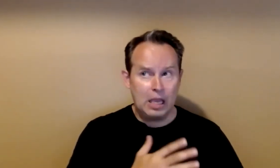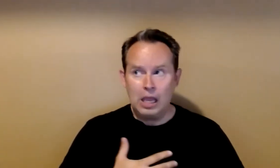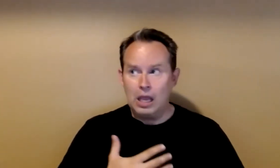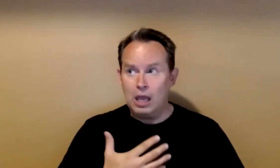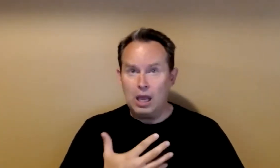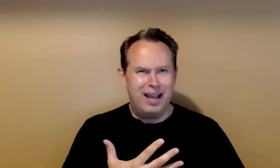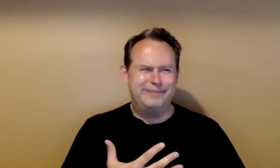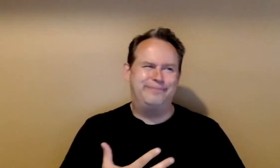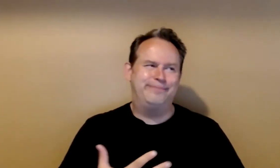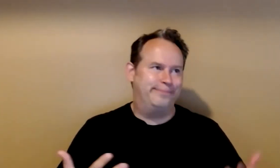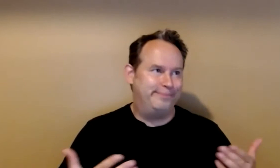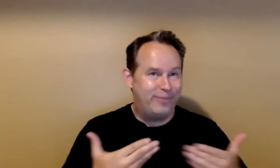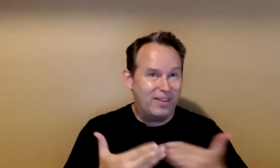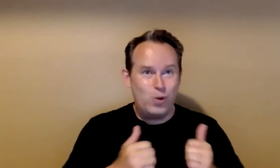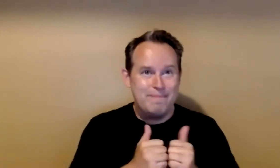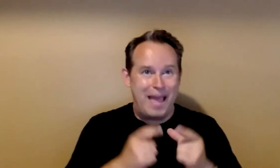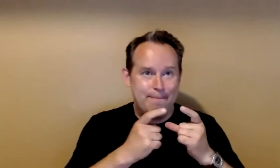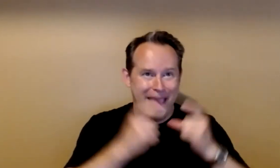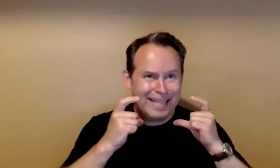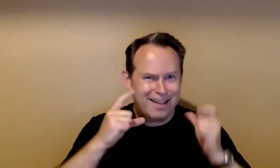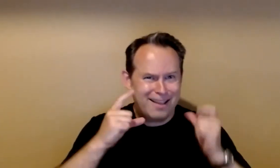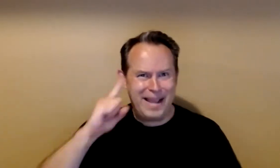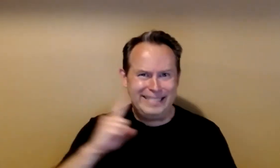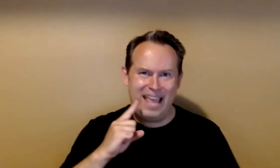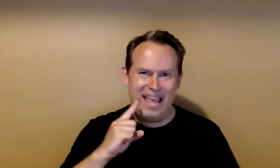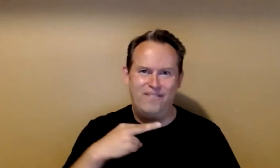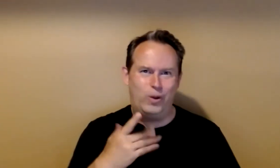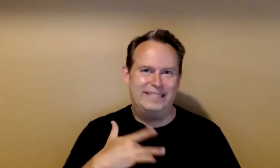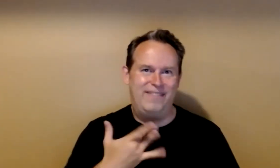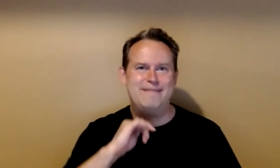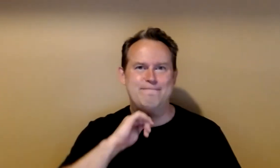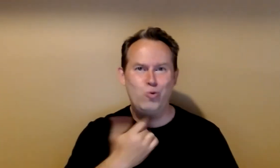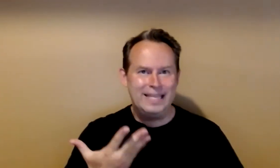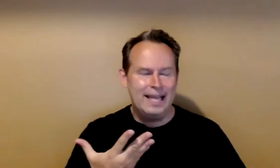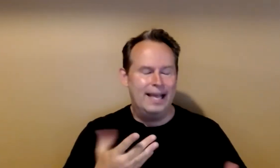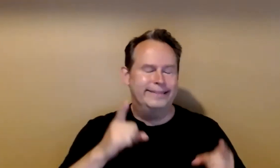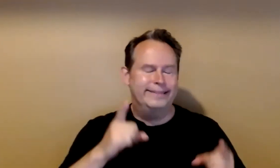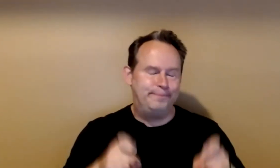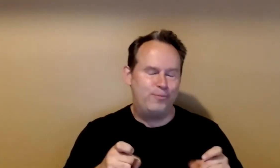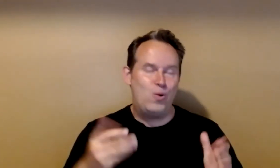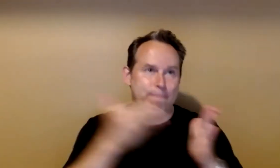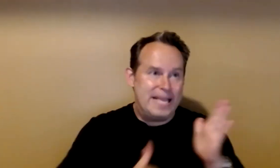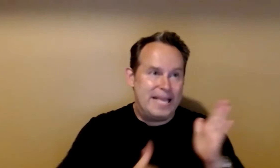speaking. However, with my mask on, my deaf voice felt muted,